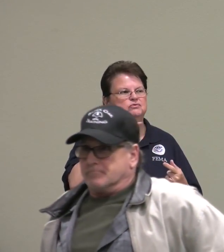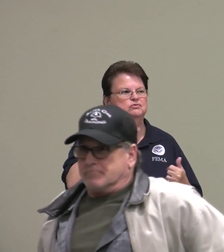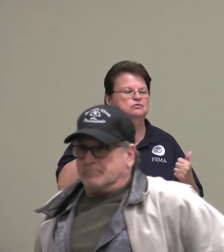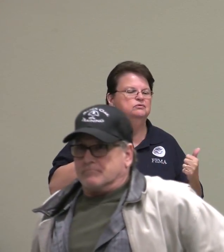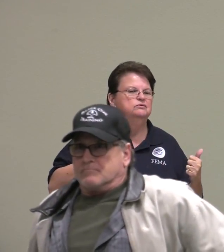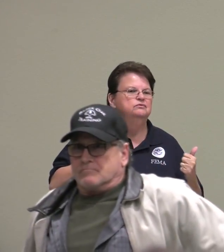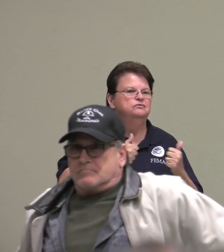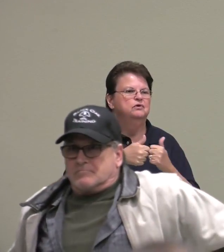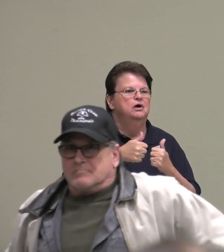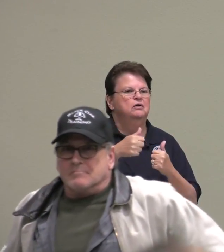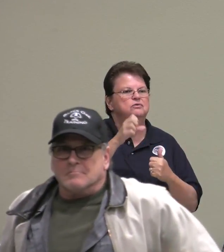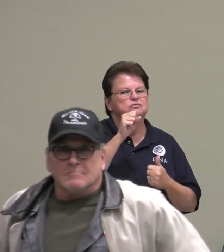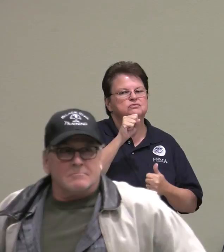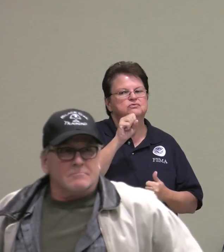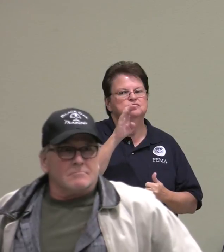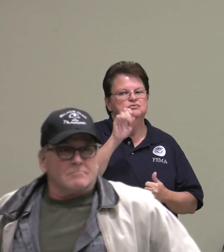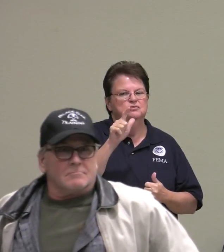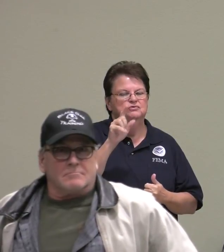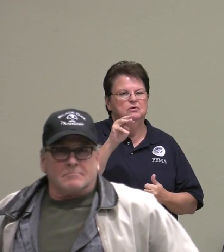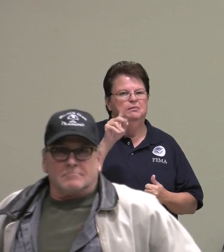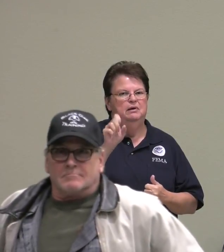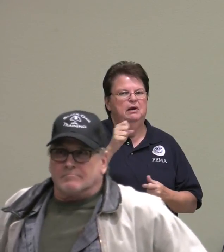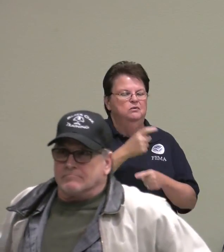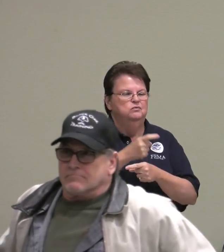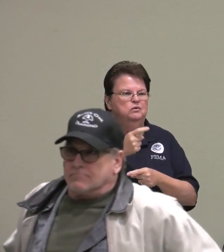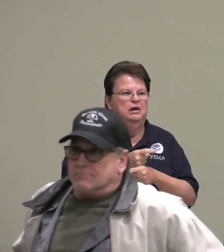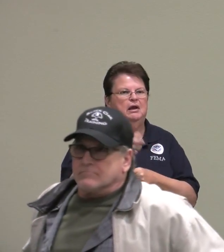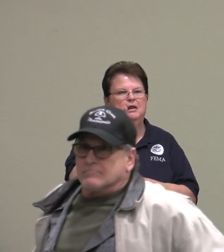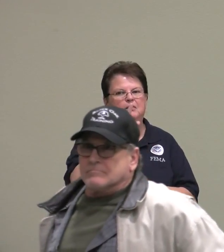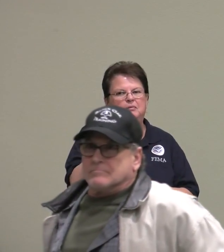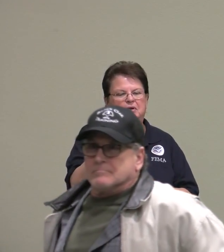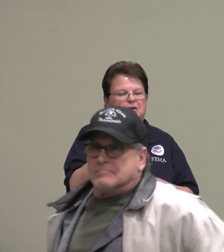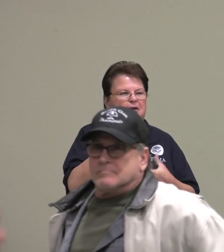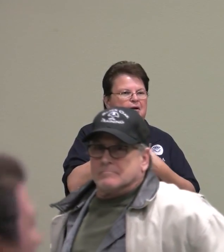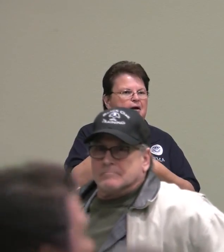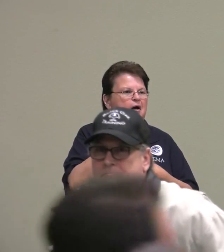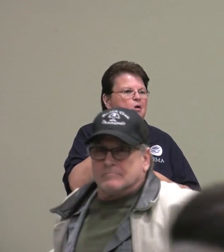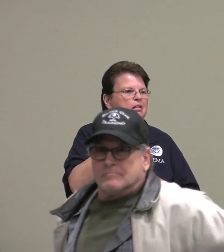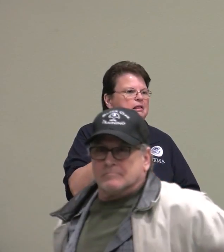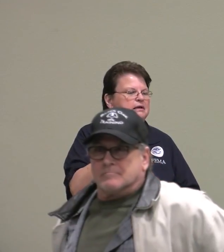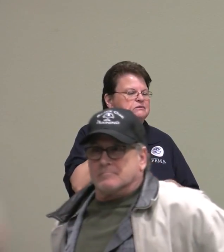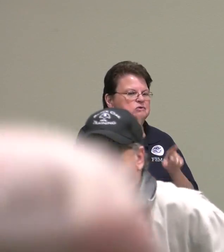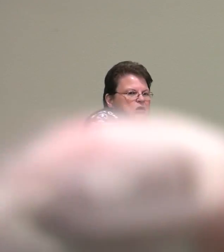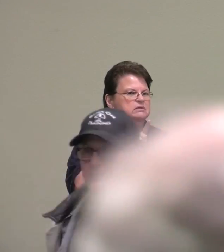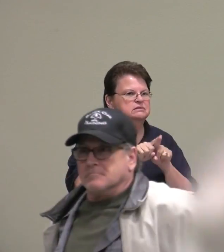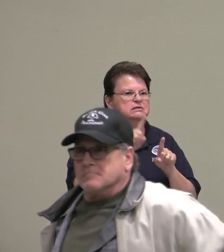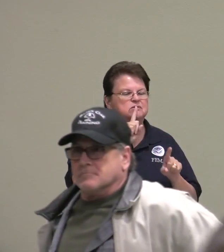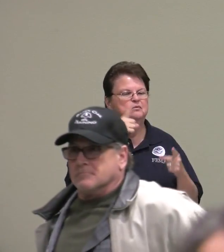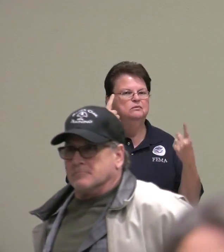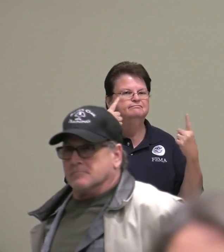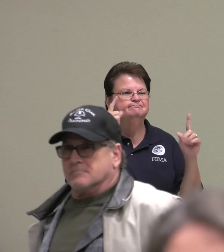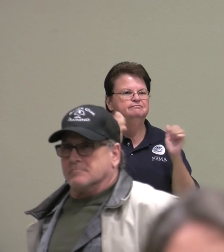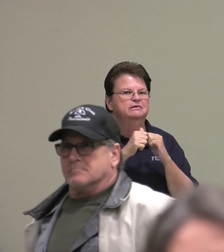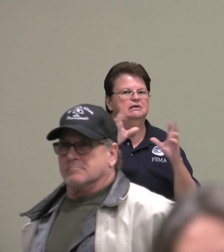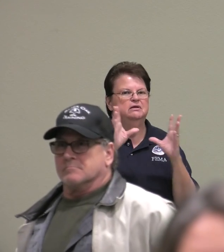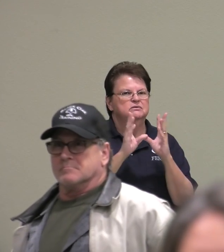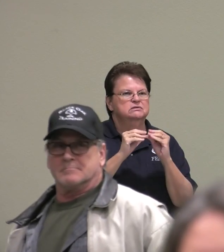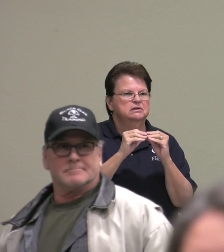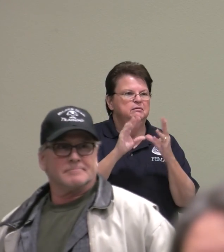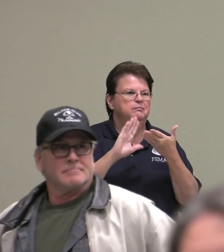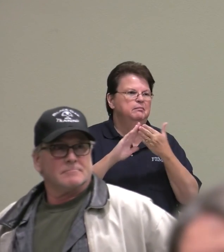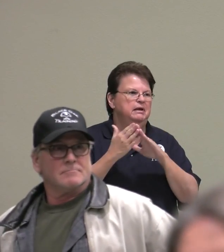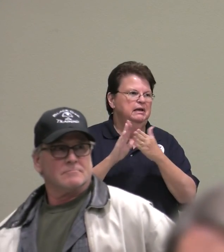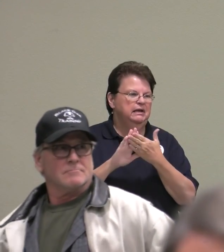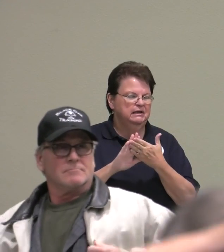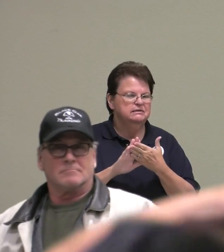your social media sites as well as regular media outlets as we announce additional community meetings related specifically